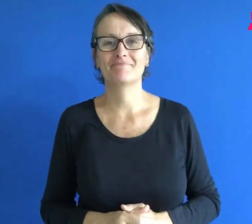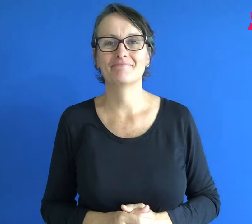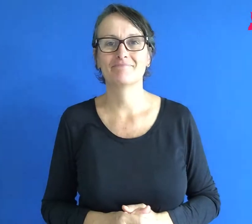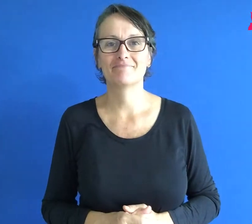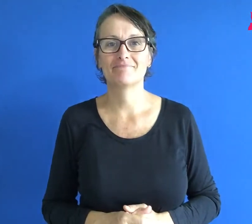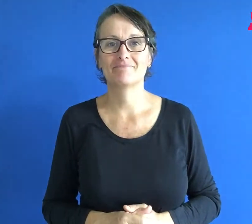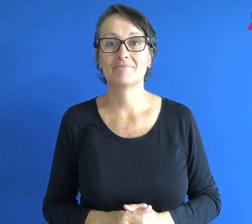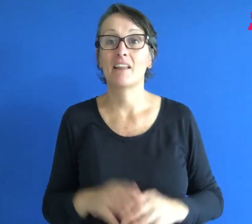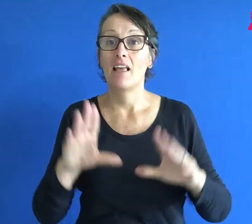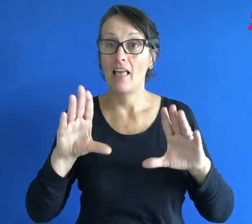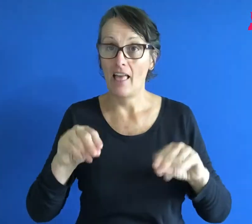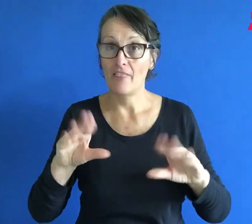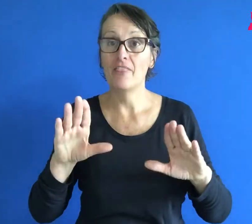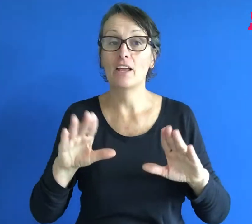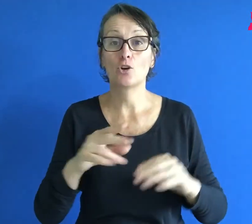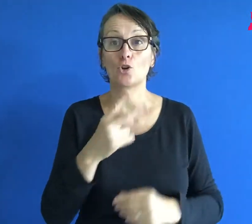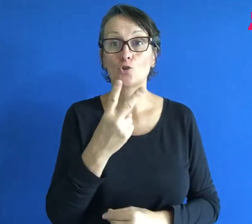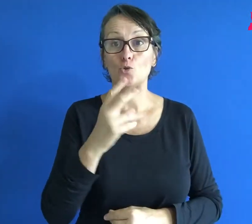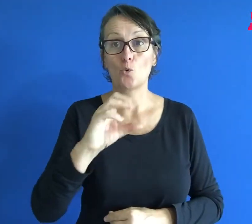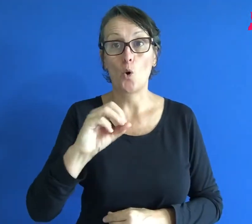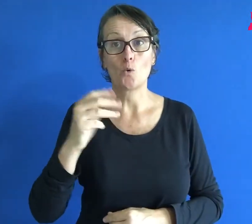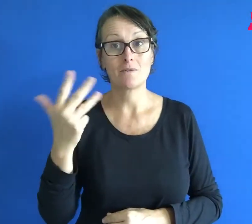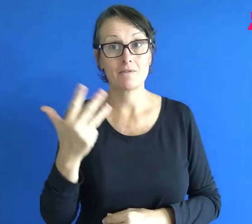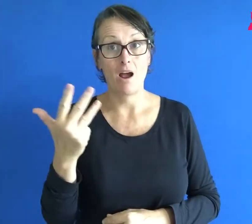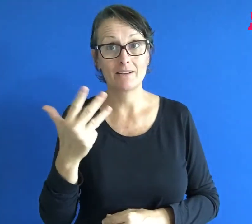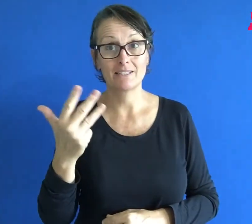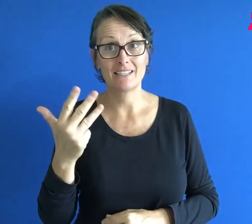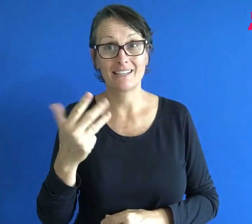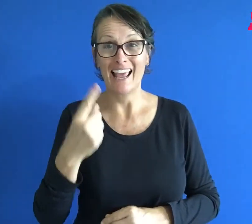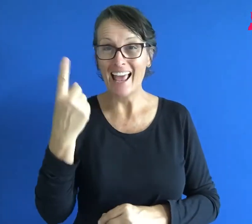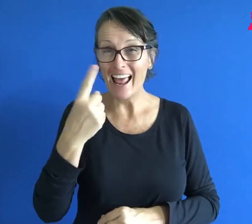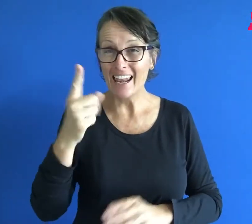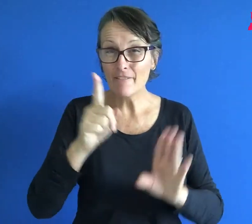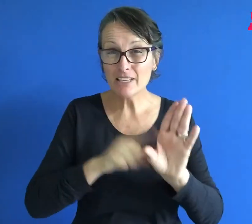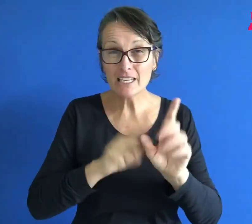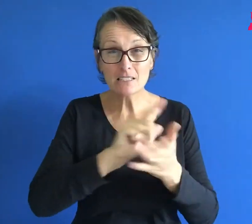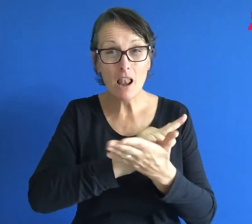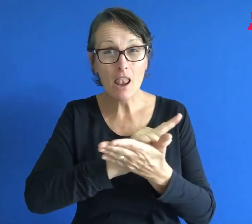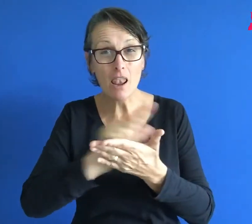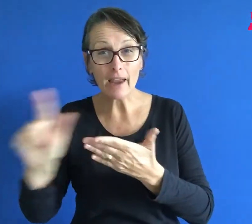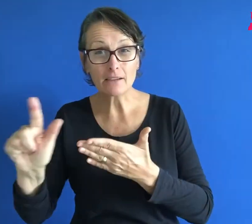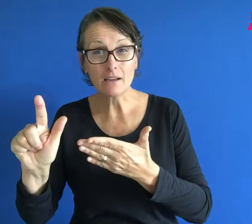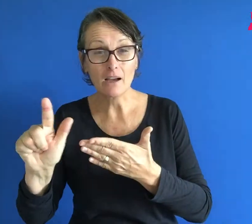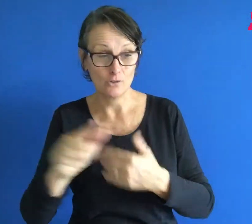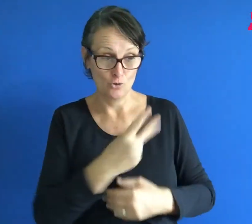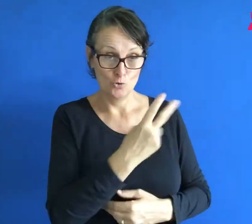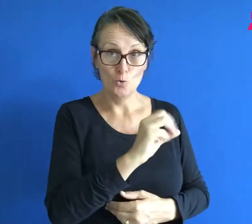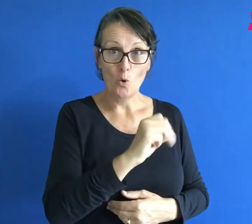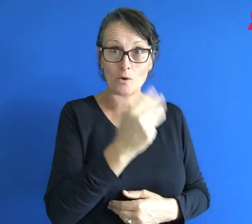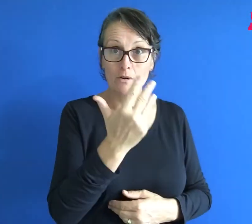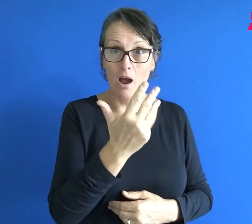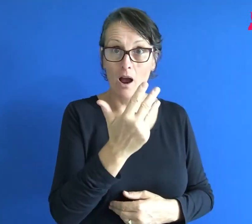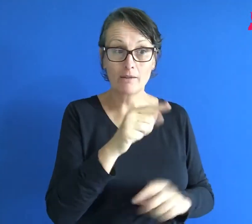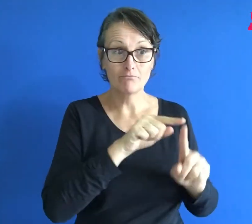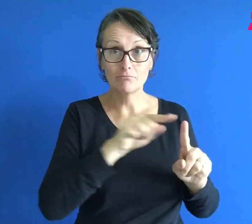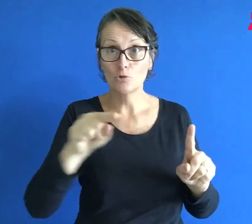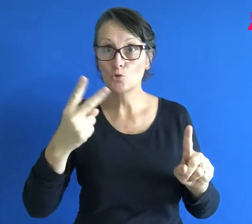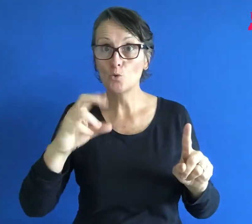Then, towards the end of 2019, close to 11 years after Black Saturday, one of the worst fire seasons in the history